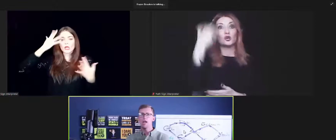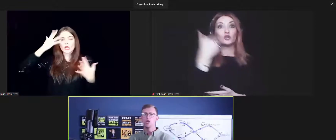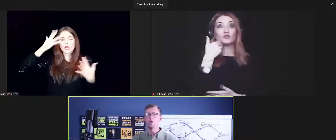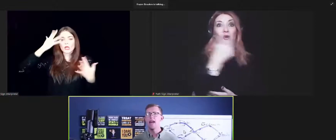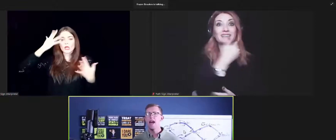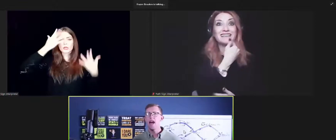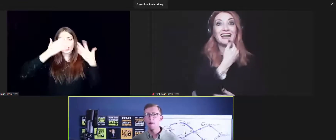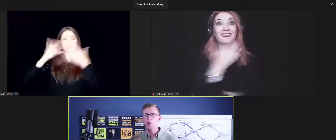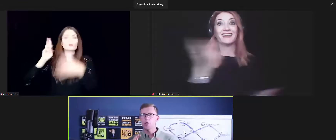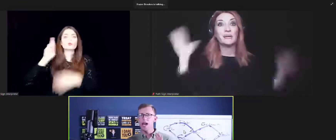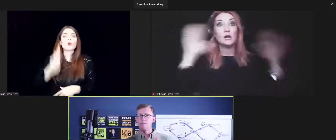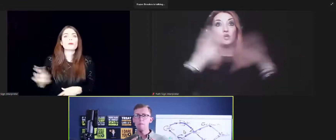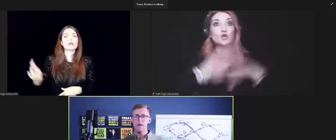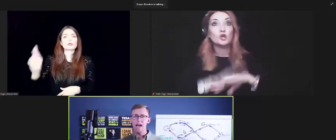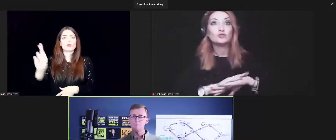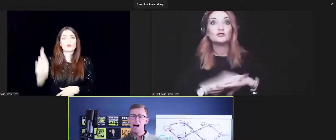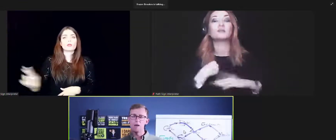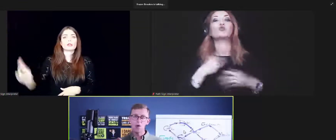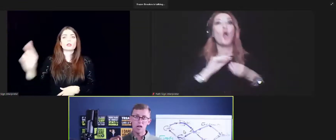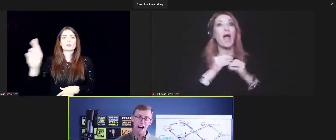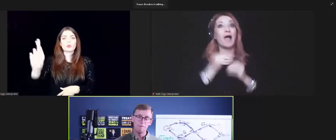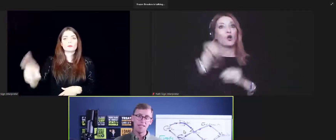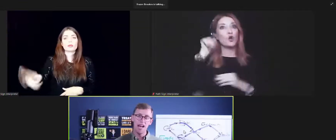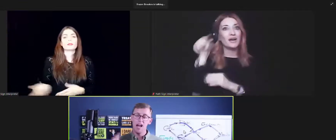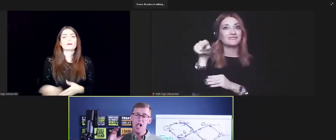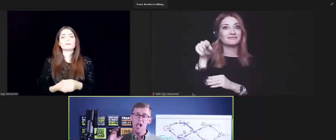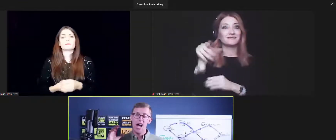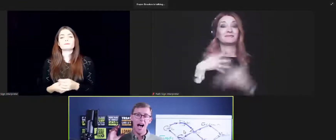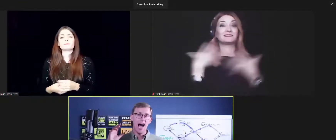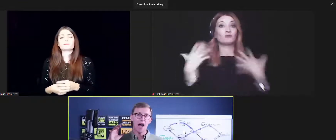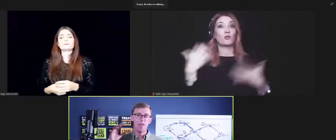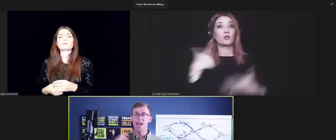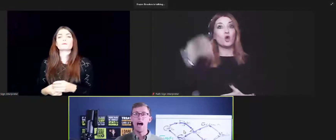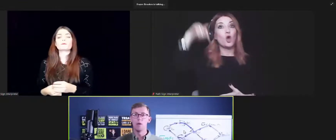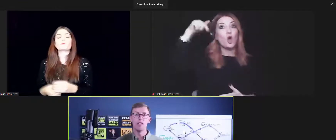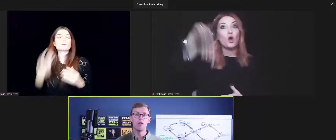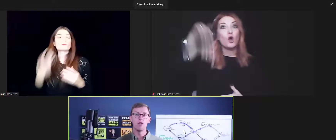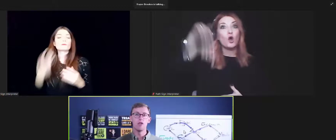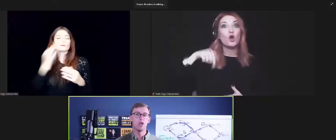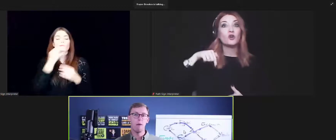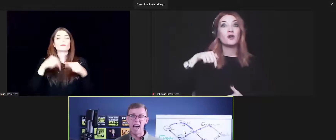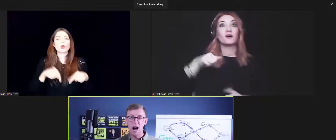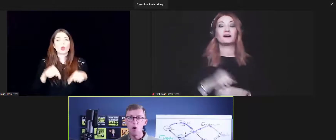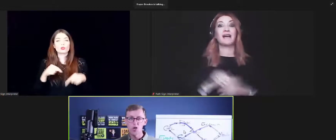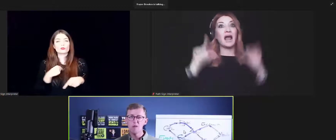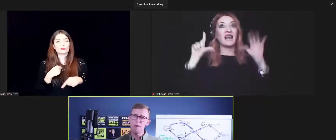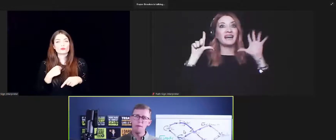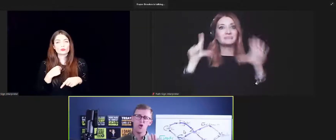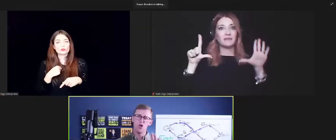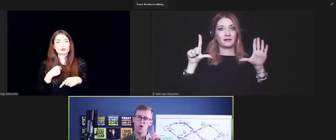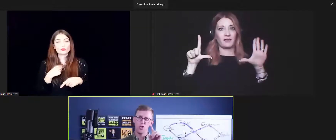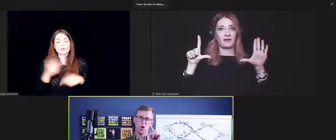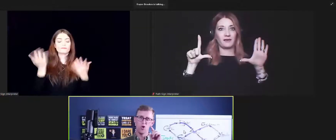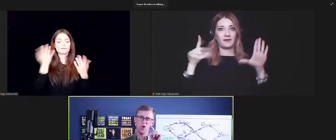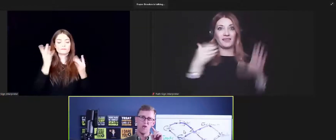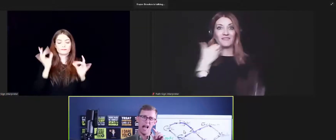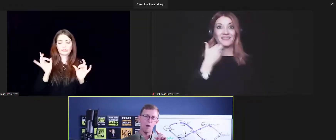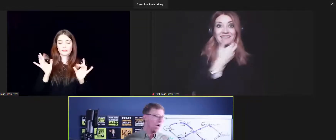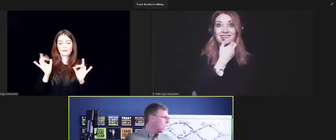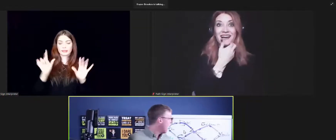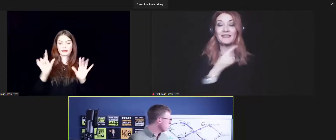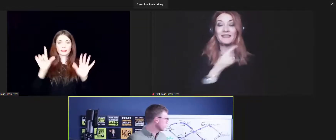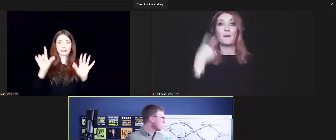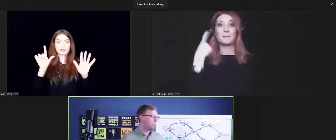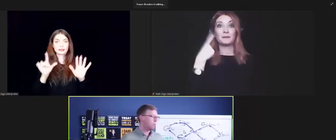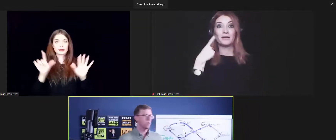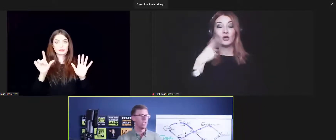So today, about 7 p.m., I'll usually have my dinner, and then I will literally, for about an hour or so, probably just under an hour, I